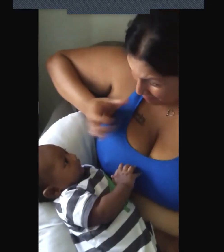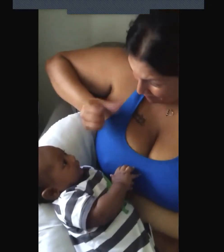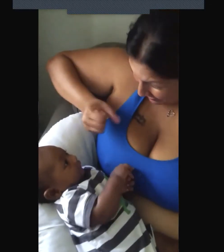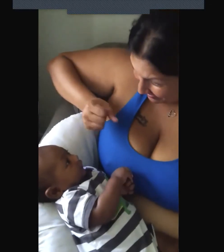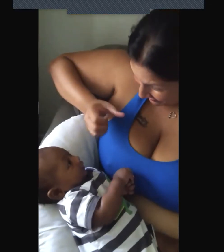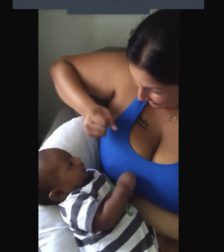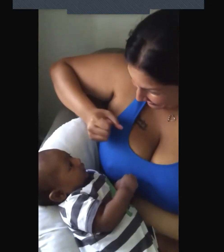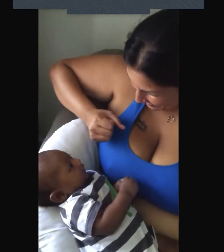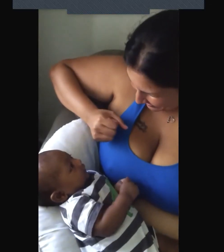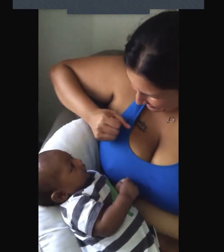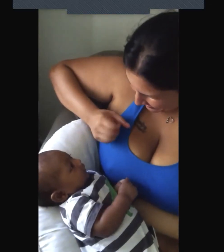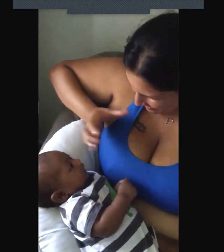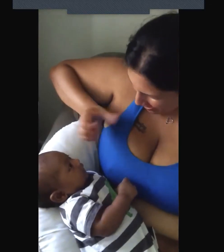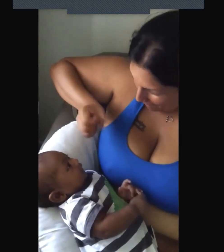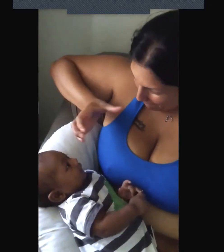Yeah, milk.